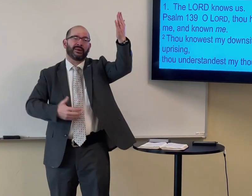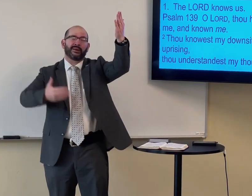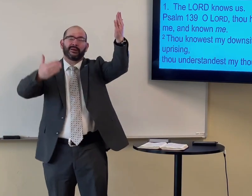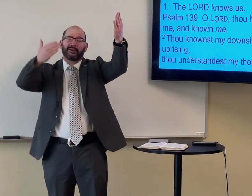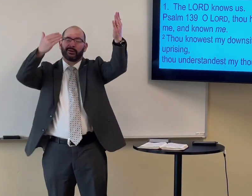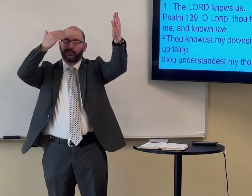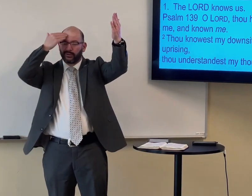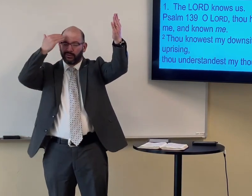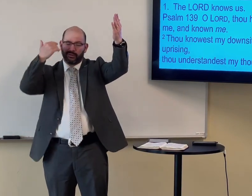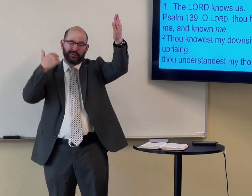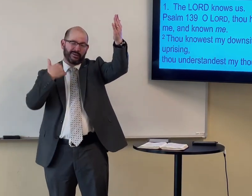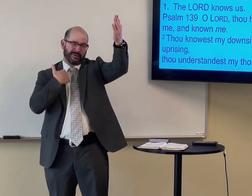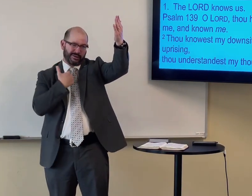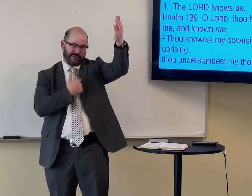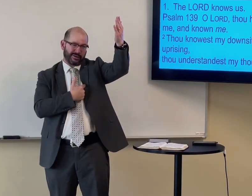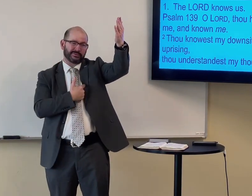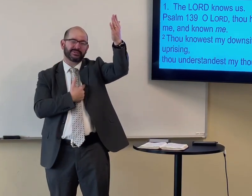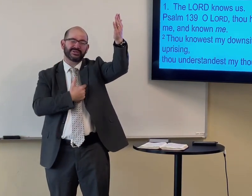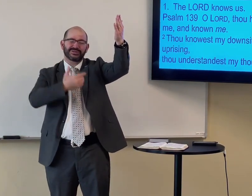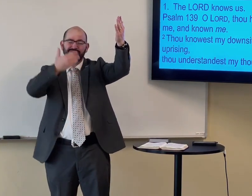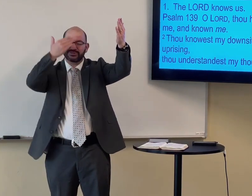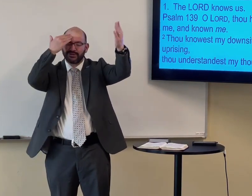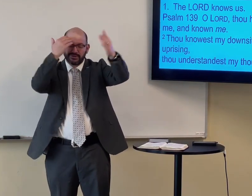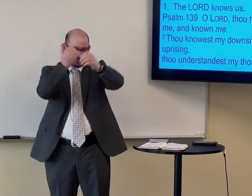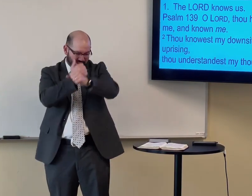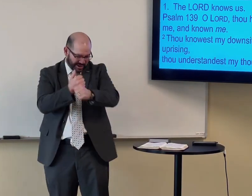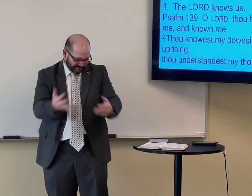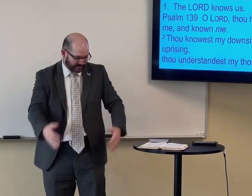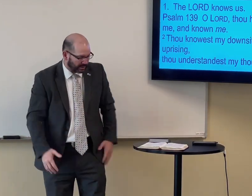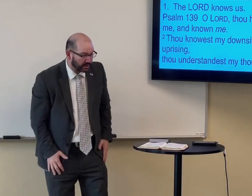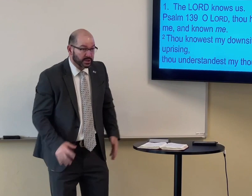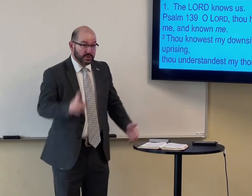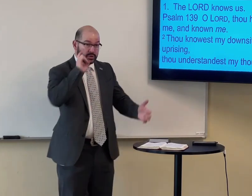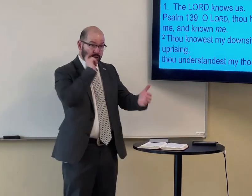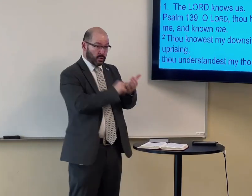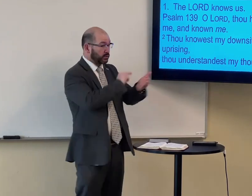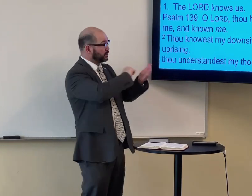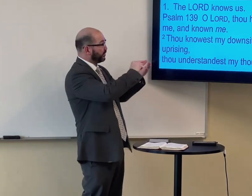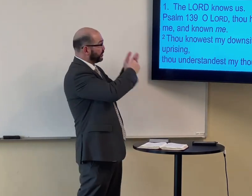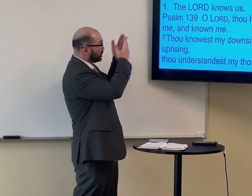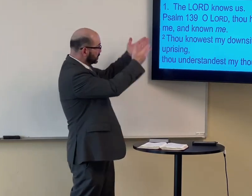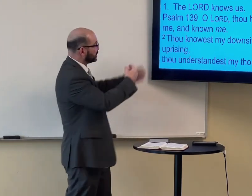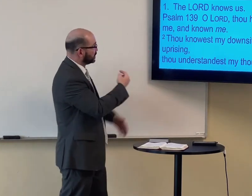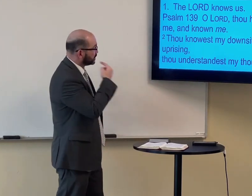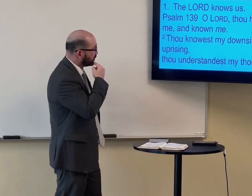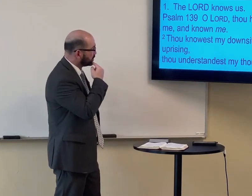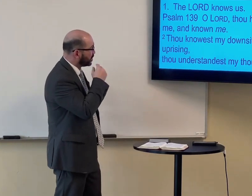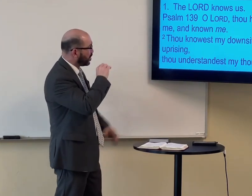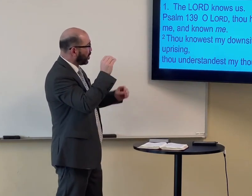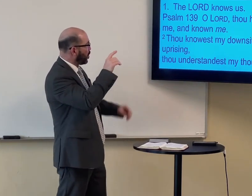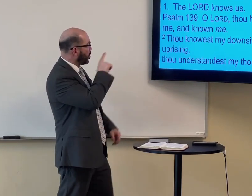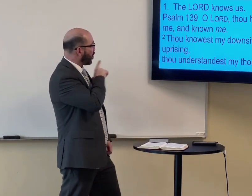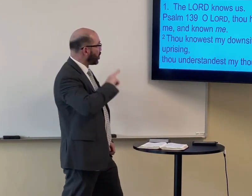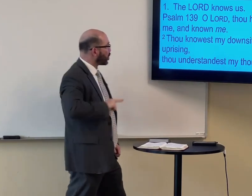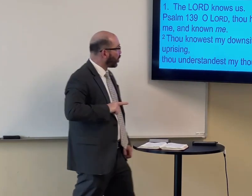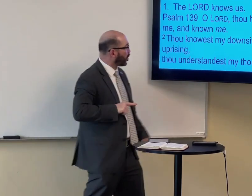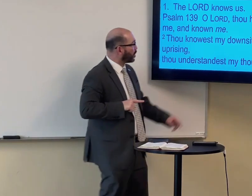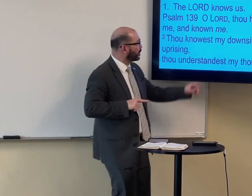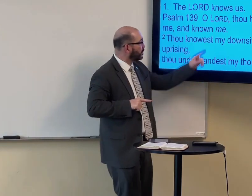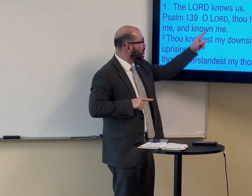But God's knowledge, he knows us. He knows everything about us. Notice in this verse, it says, O